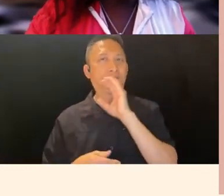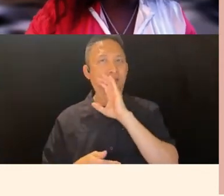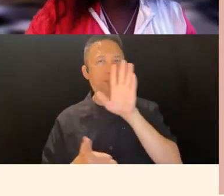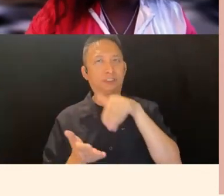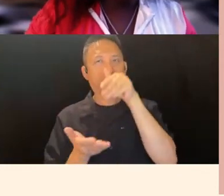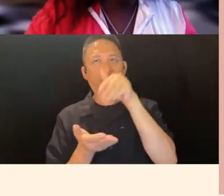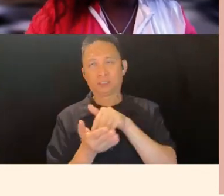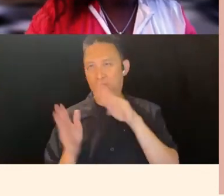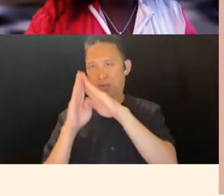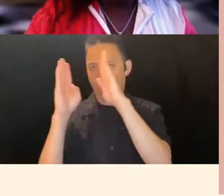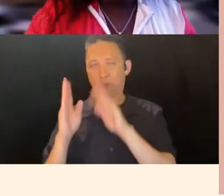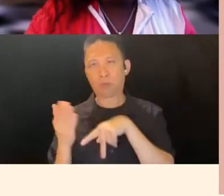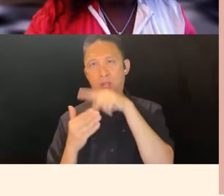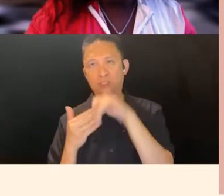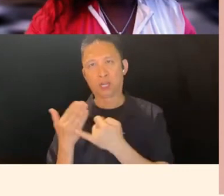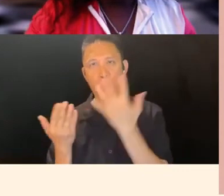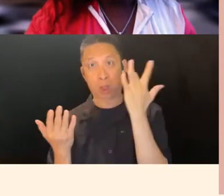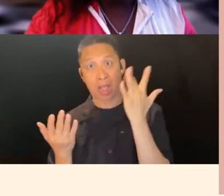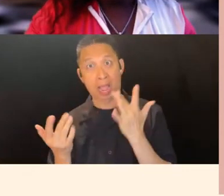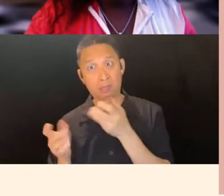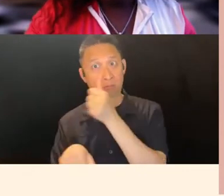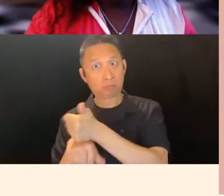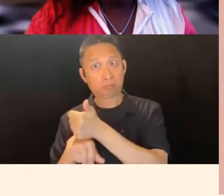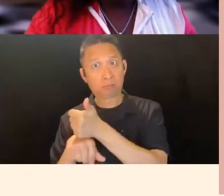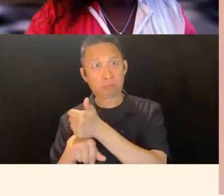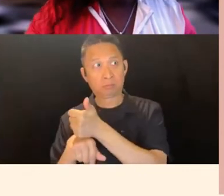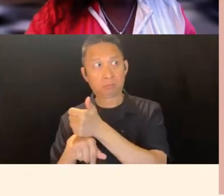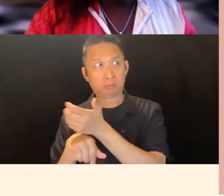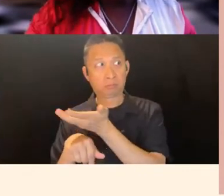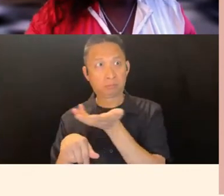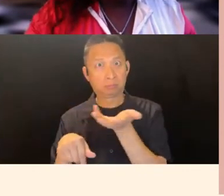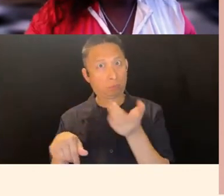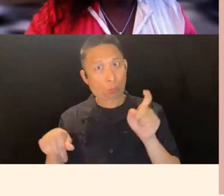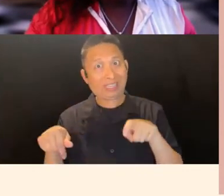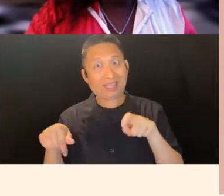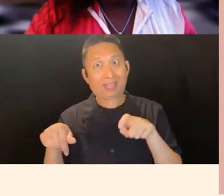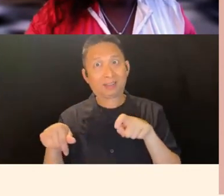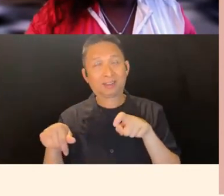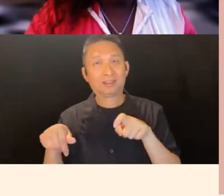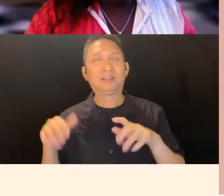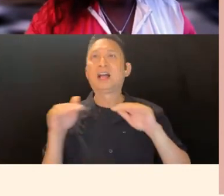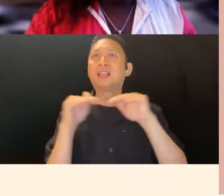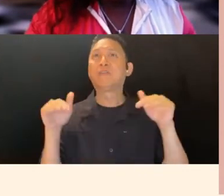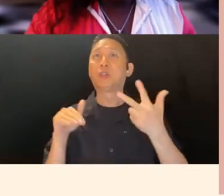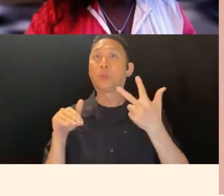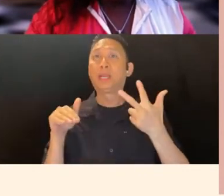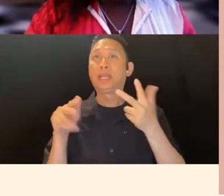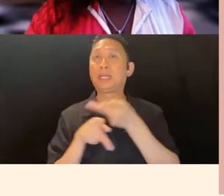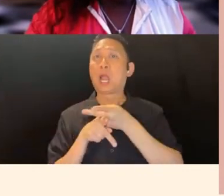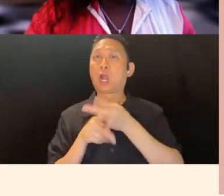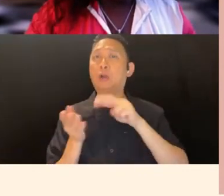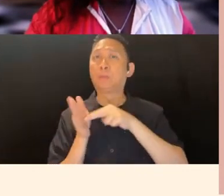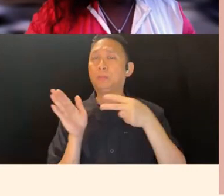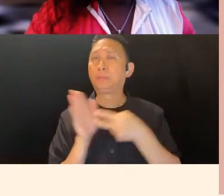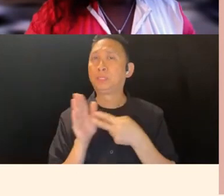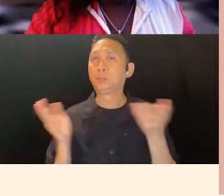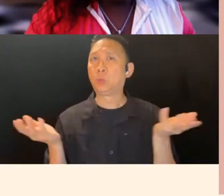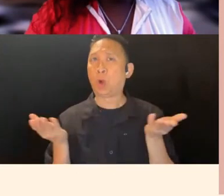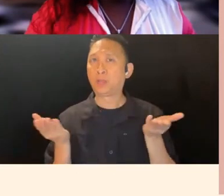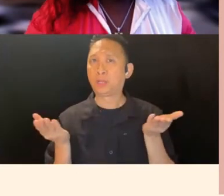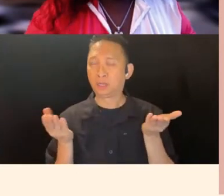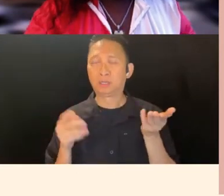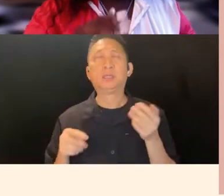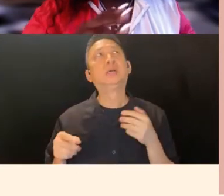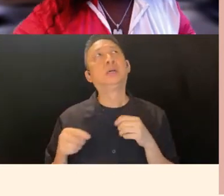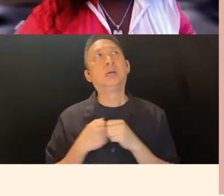need for it. Um, and what we mean by level 3 care is the